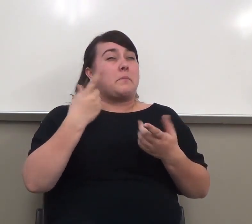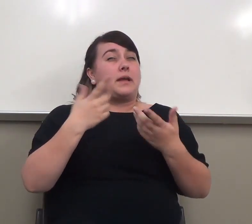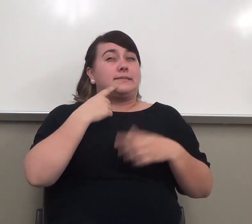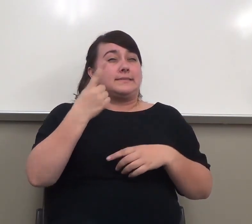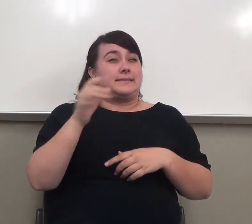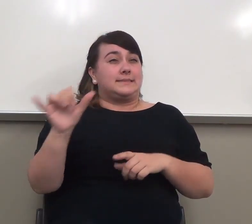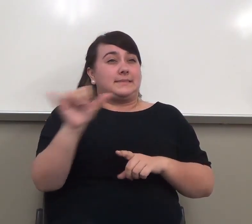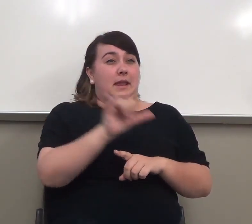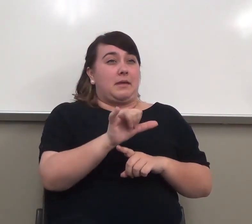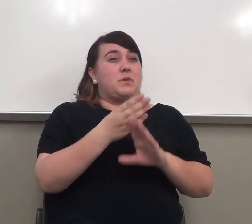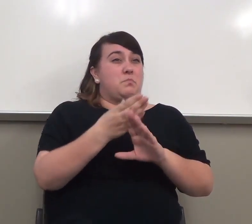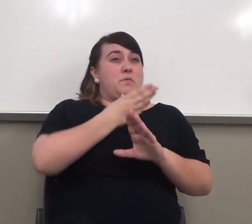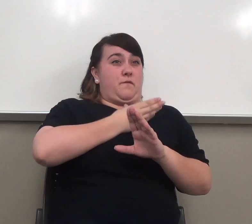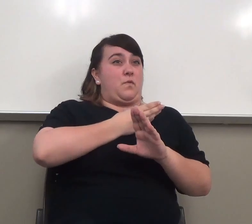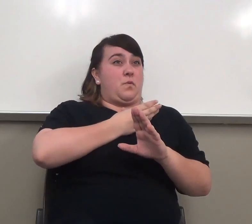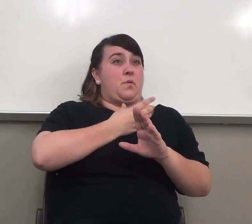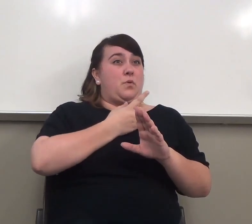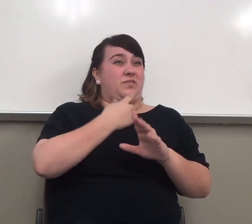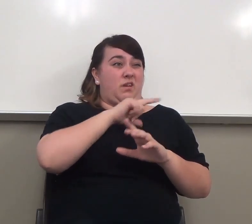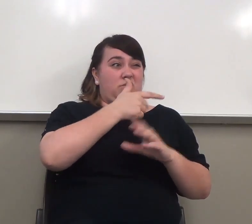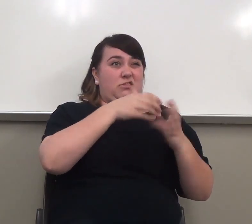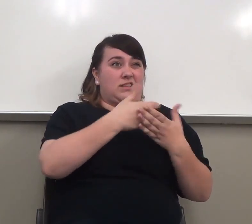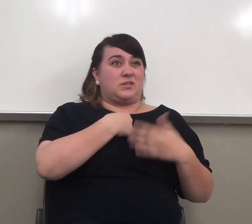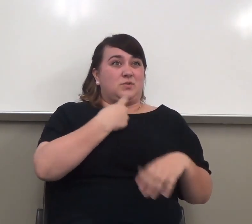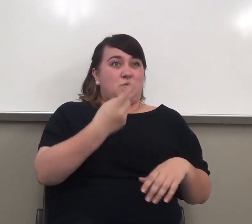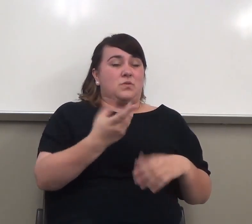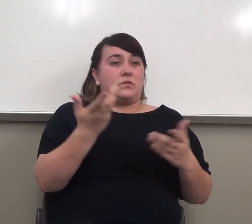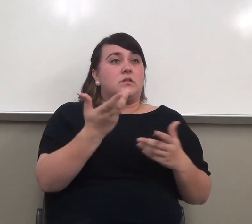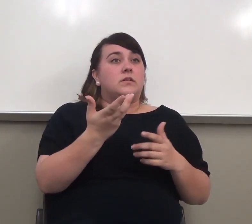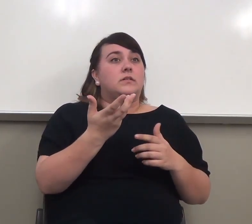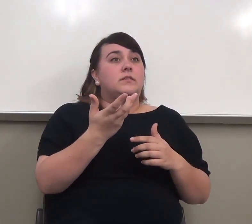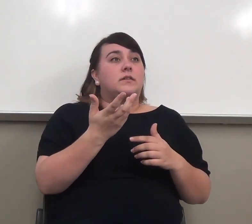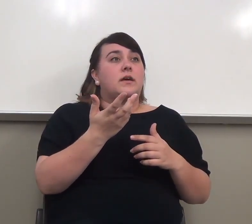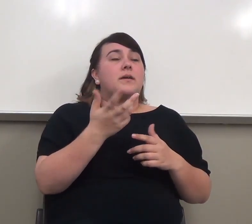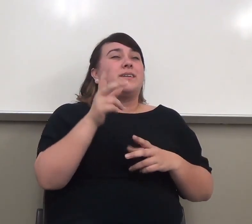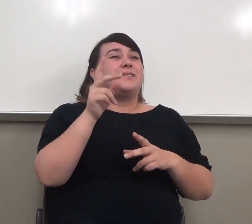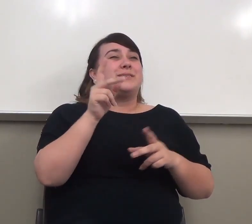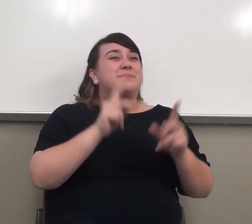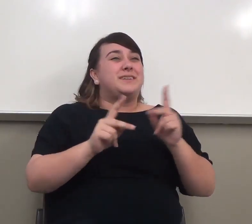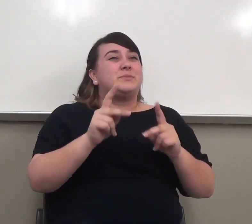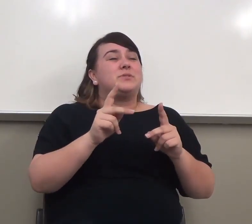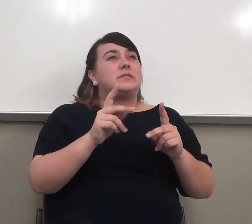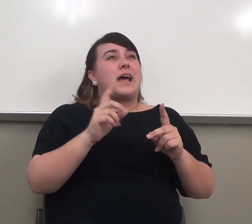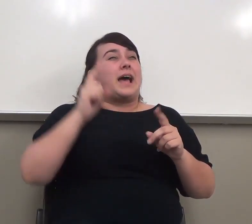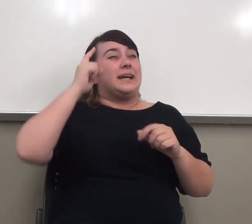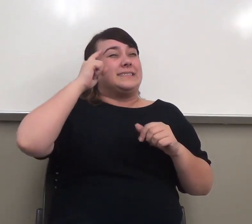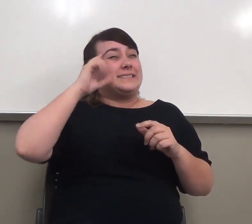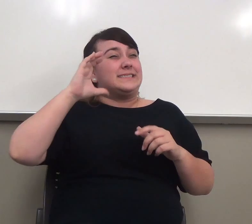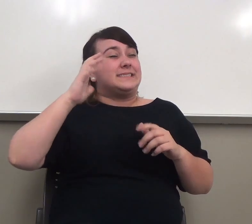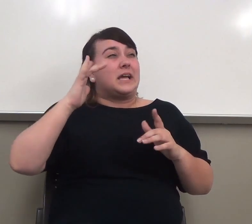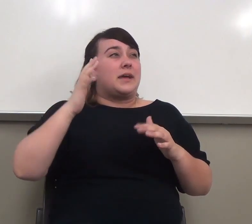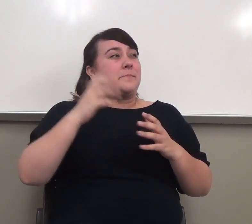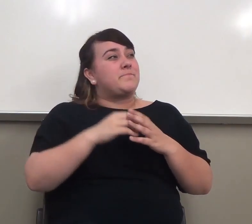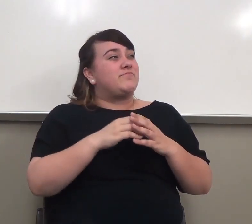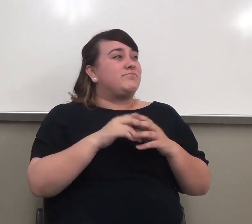students? If you know someone in the class and you want to ask them, that's fine, but you can also go through supportive services. The